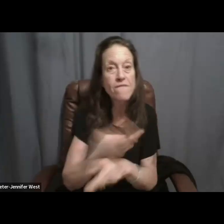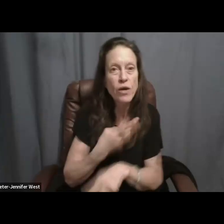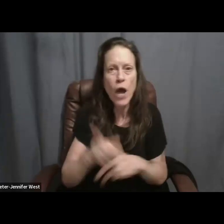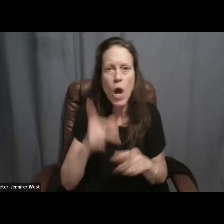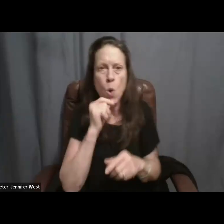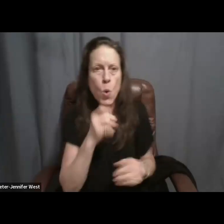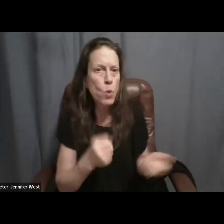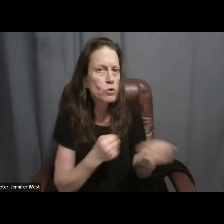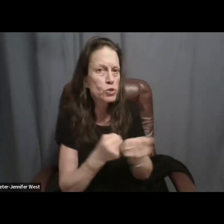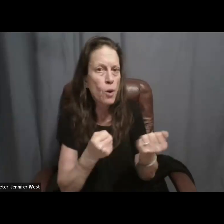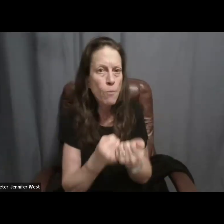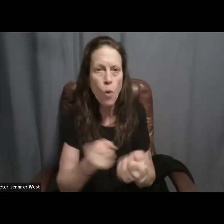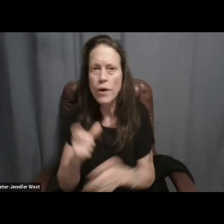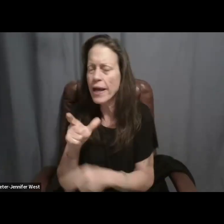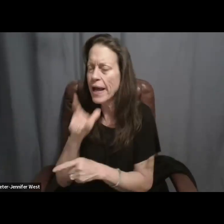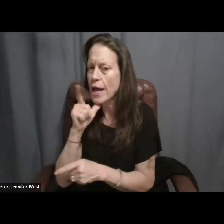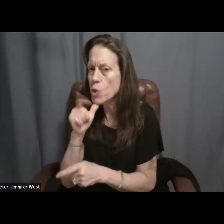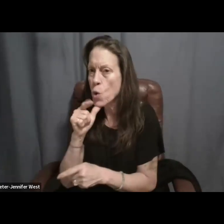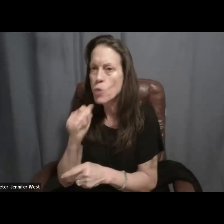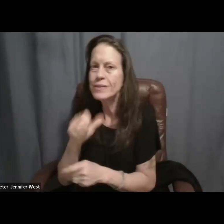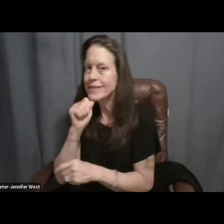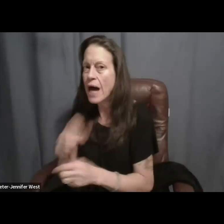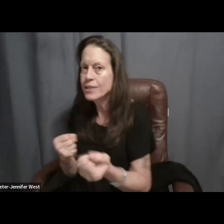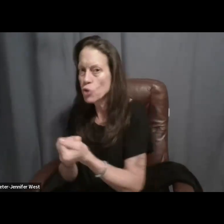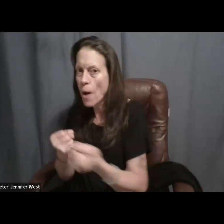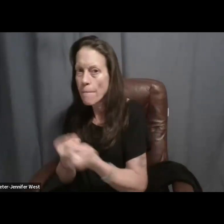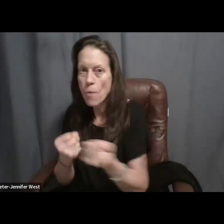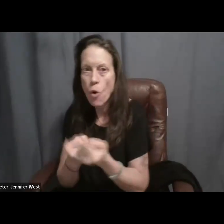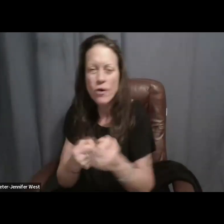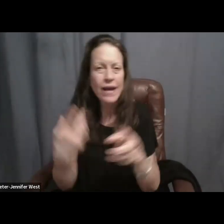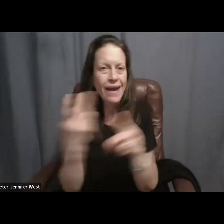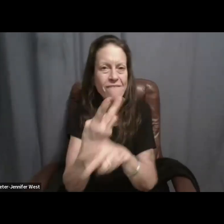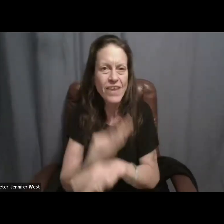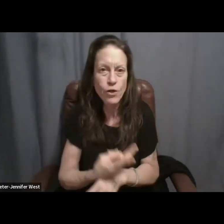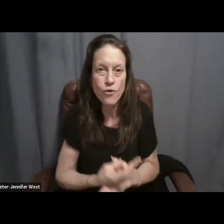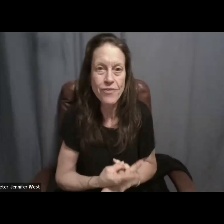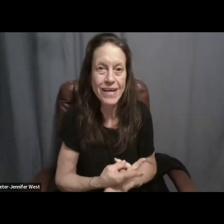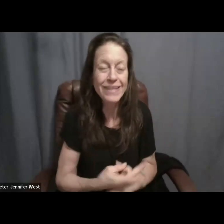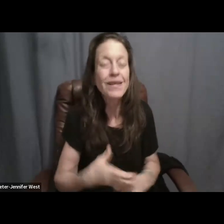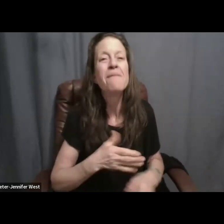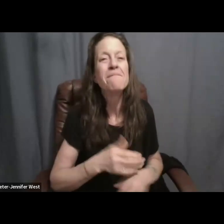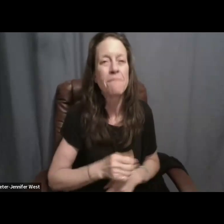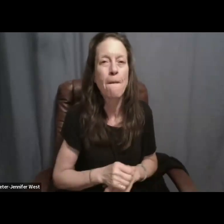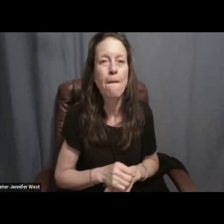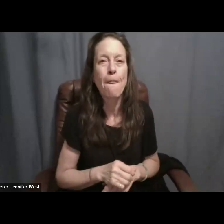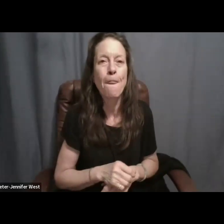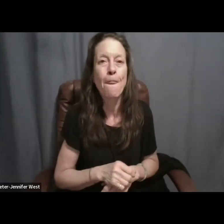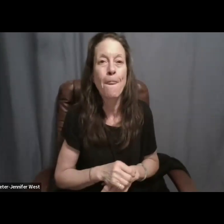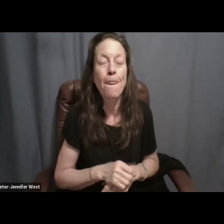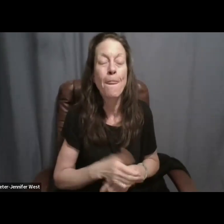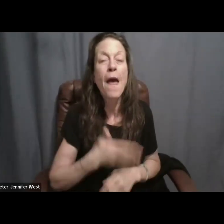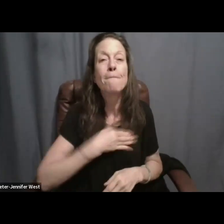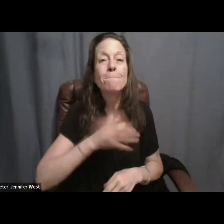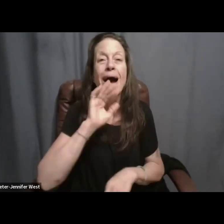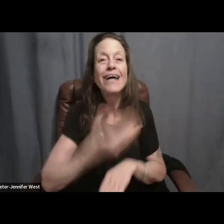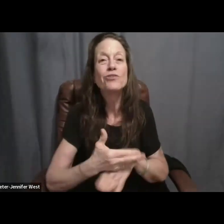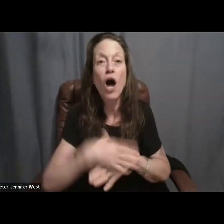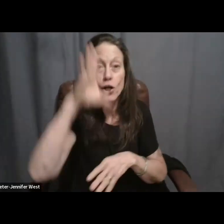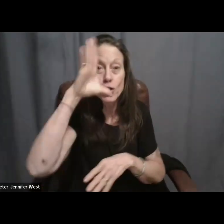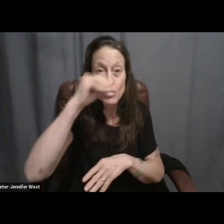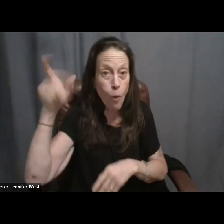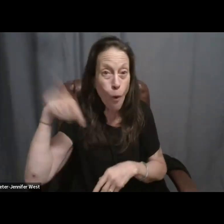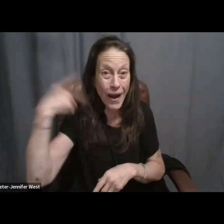and working things out. My daughter is boy crazy. And so we've had to work